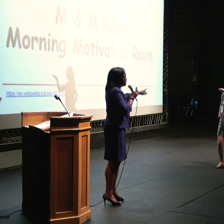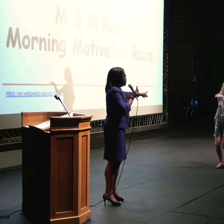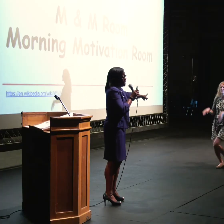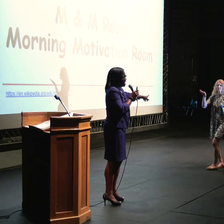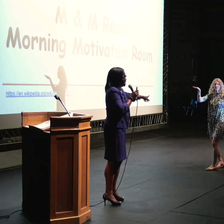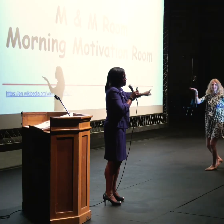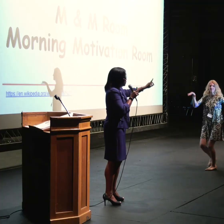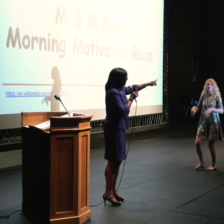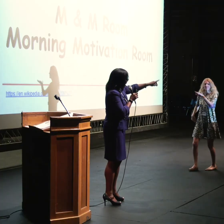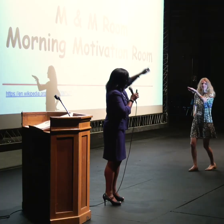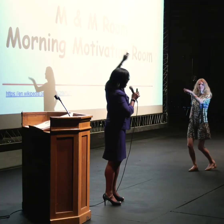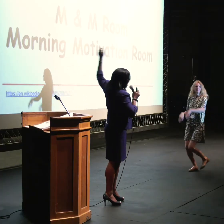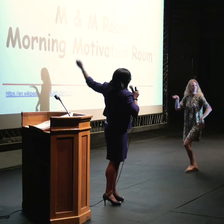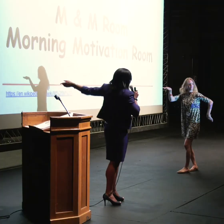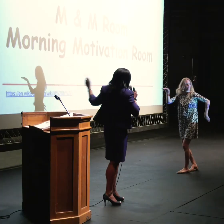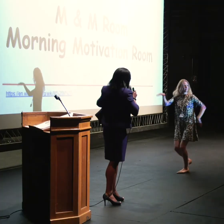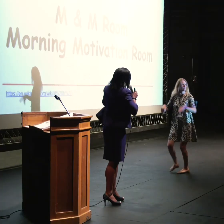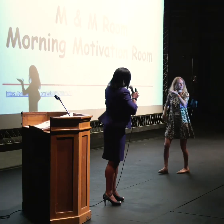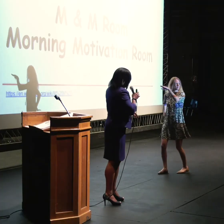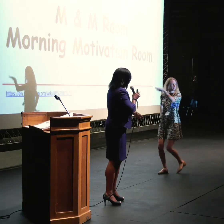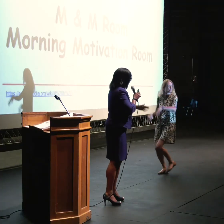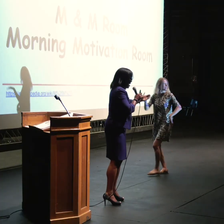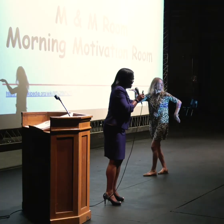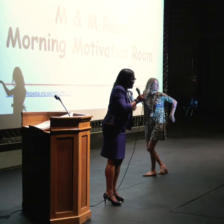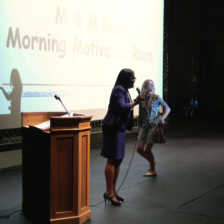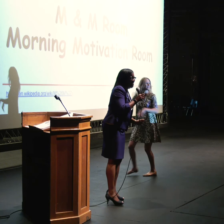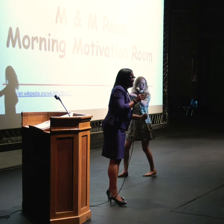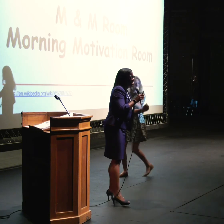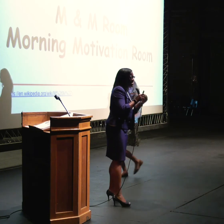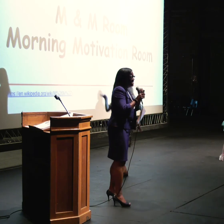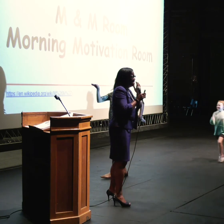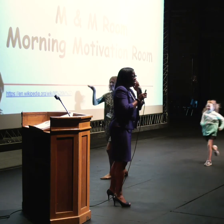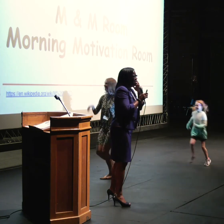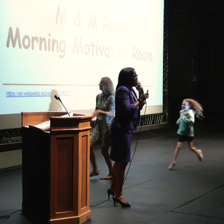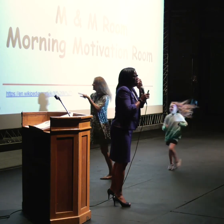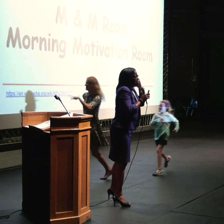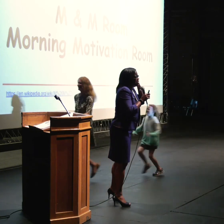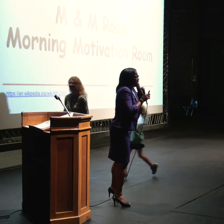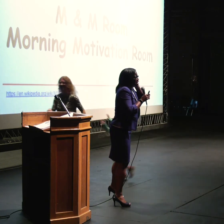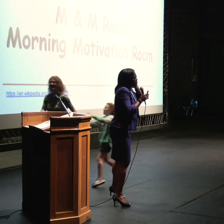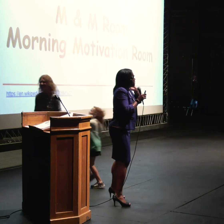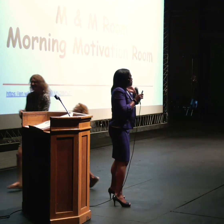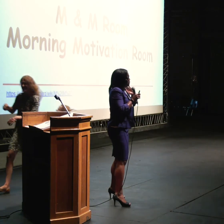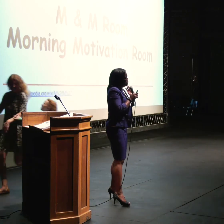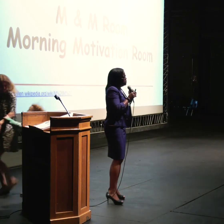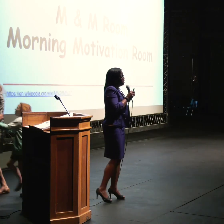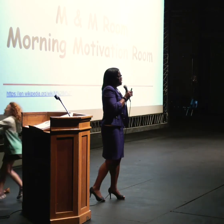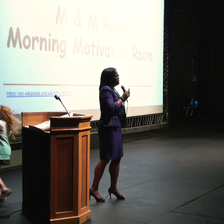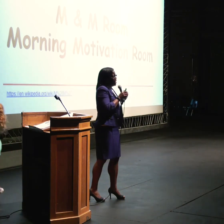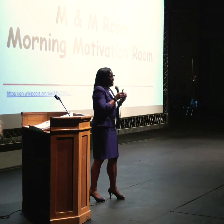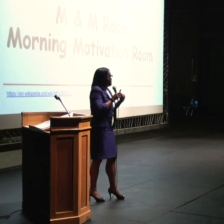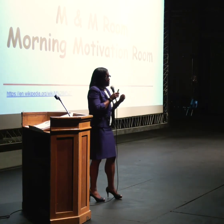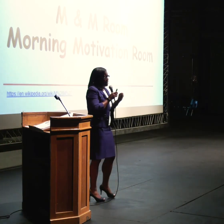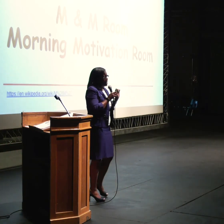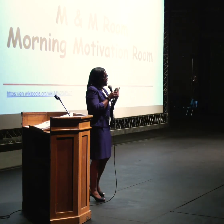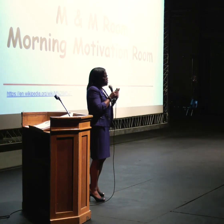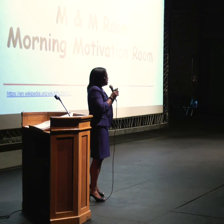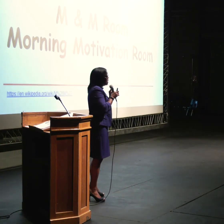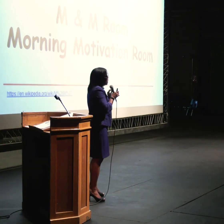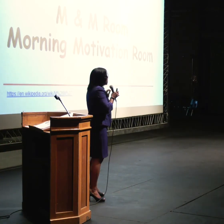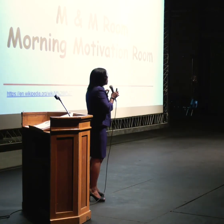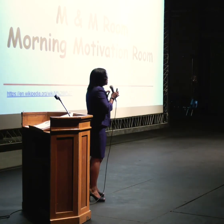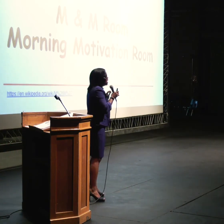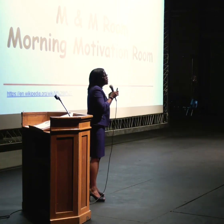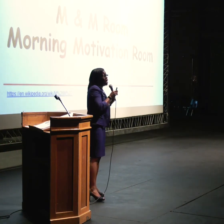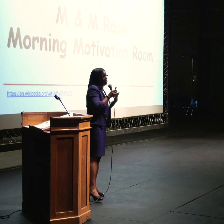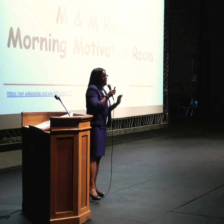This must be Ann from Ready and Willing. So thank you. But think about the beauty of having, and I know a